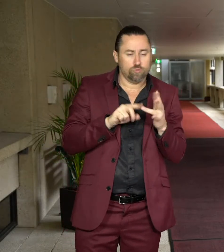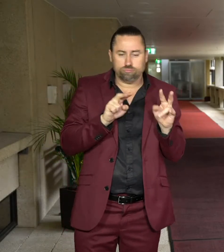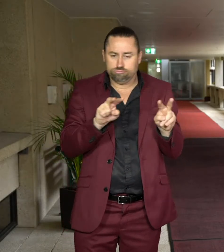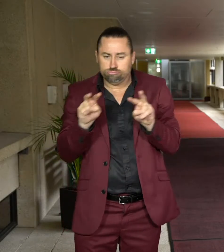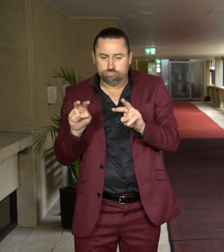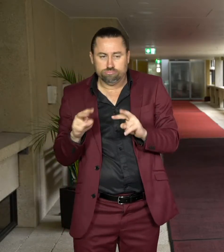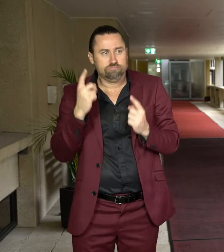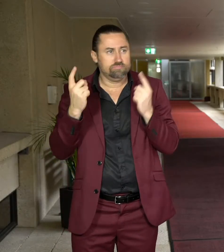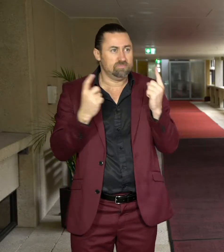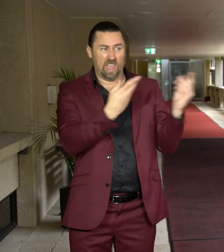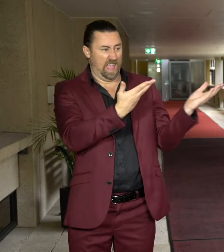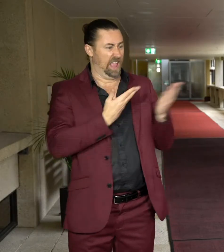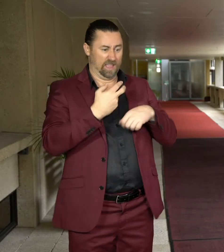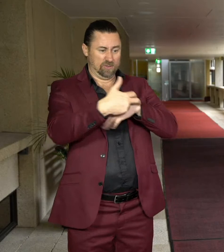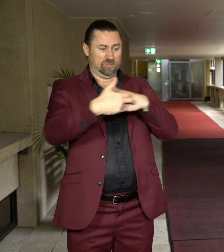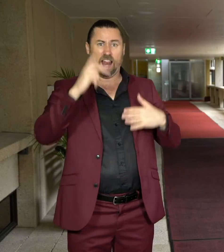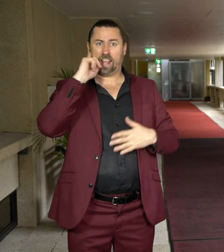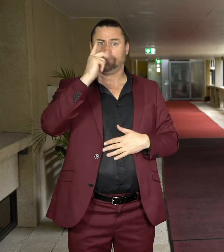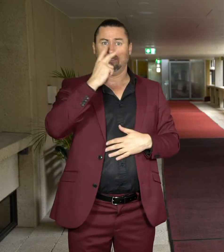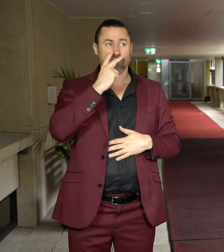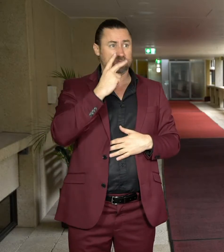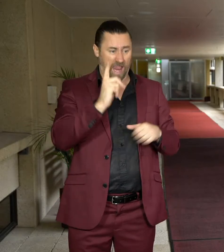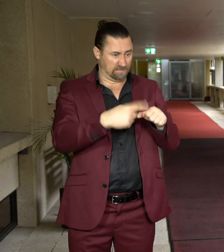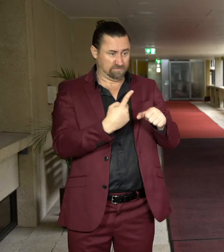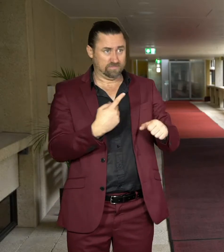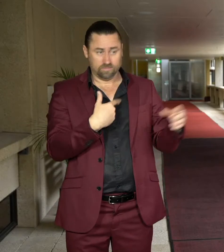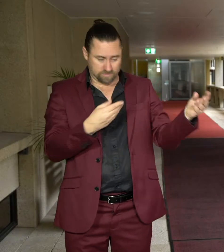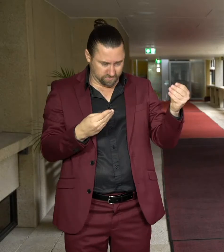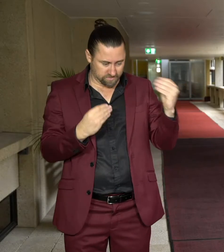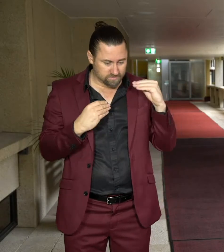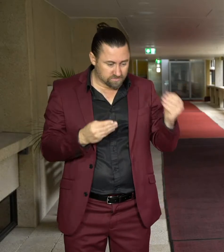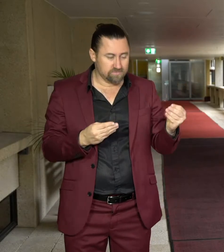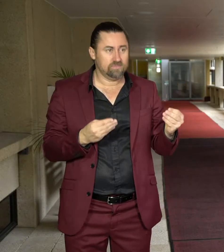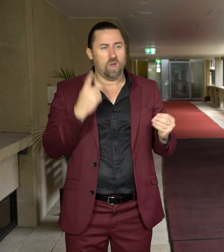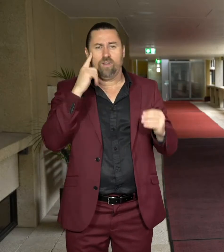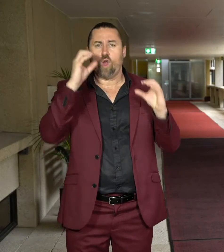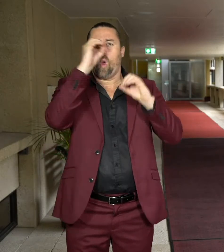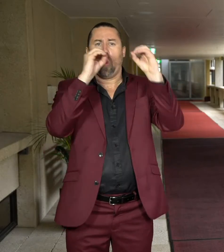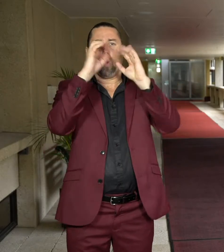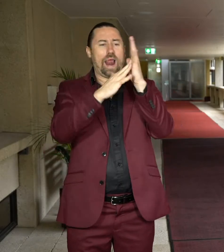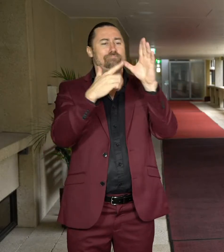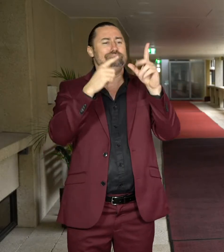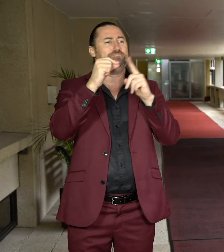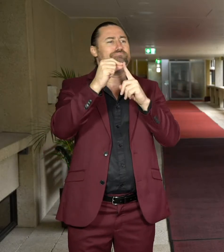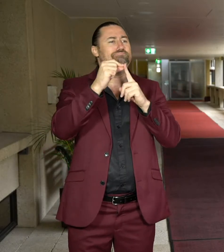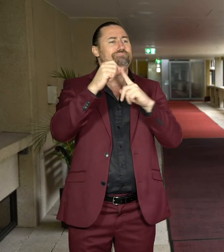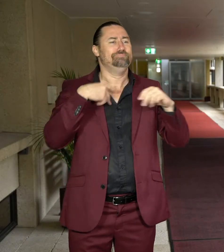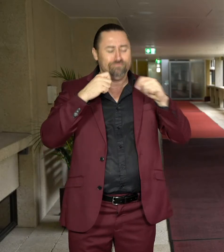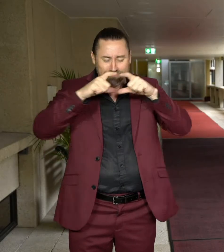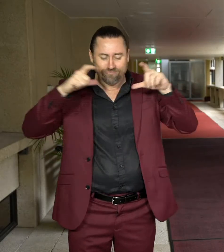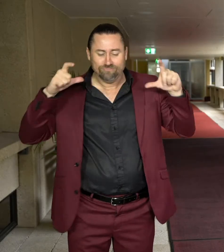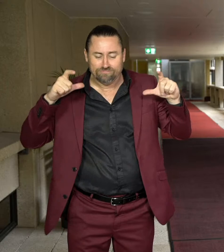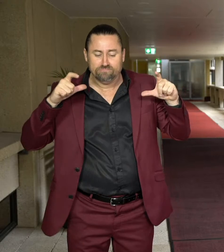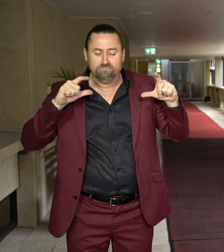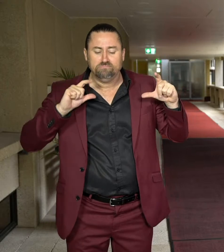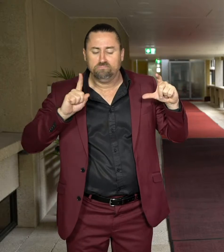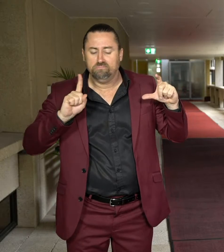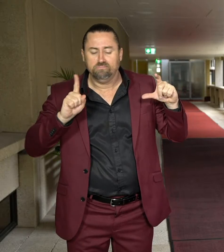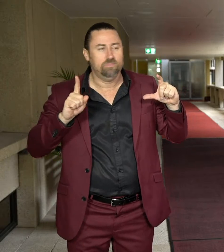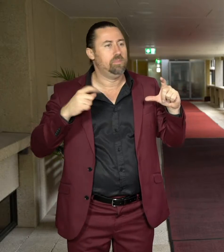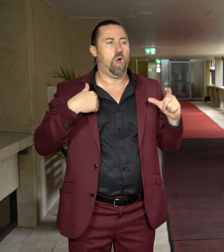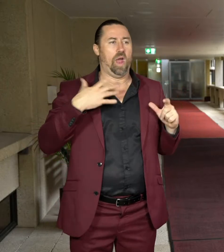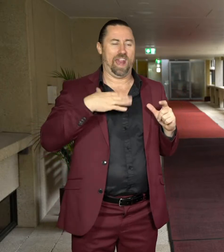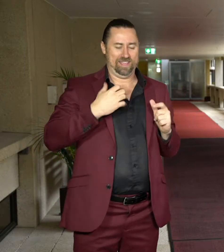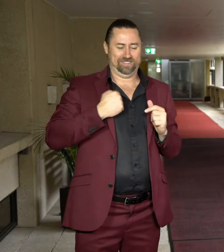were provided this address late last night. We've looked at it on Google Maps, but we'll need people to get out there on